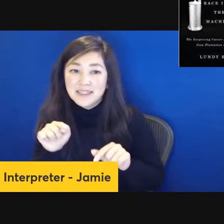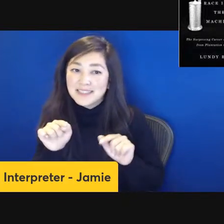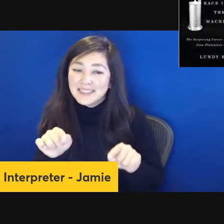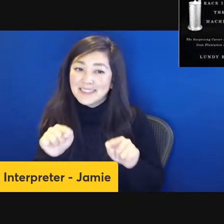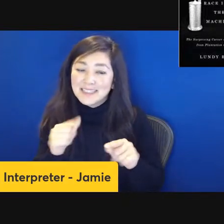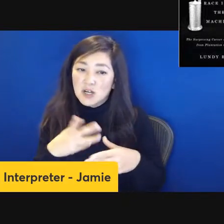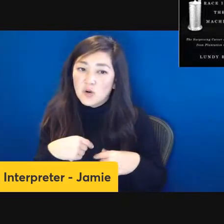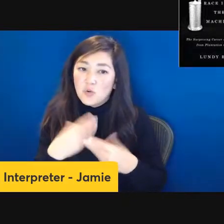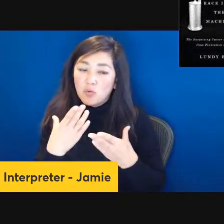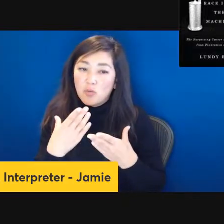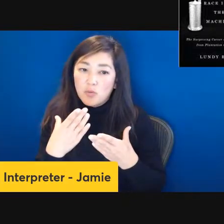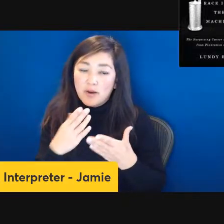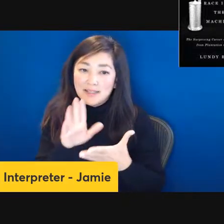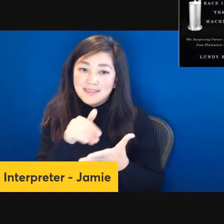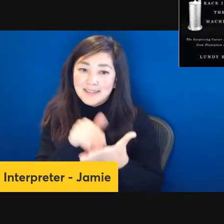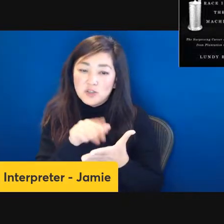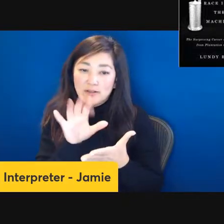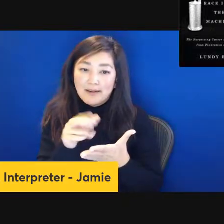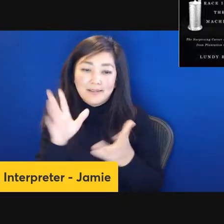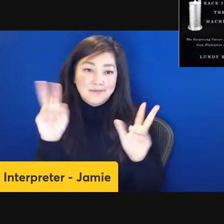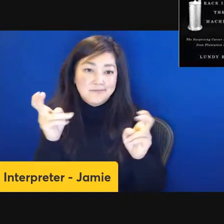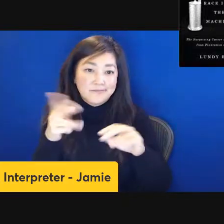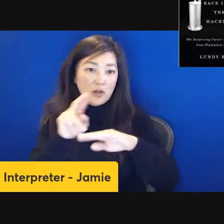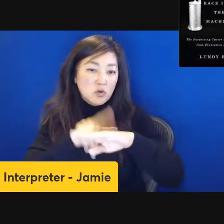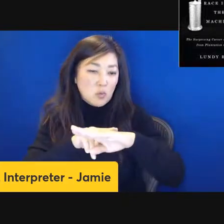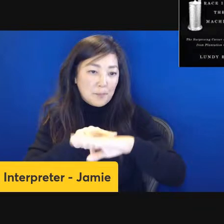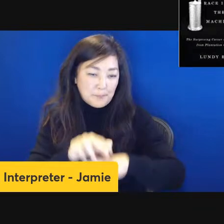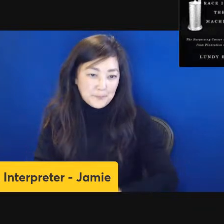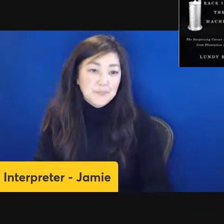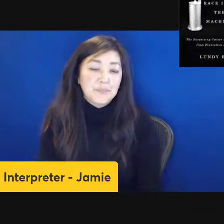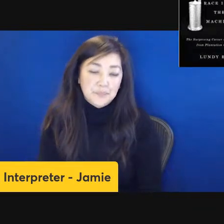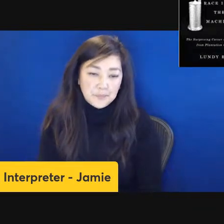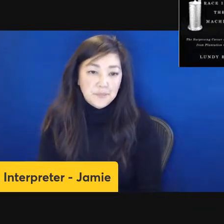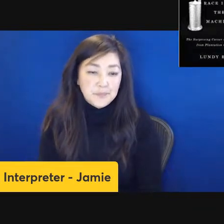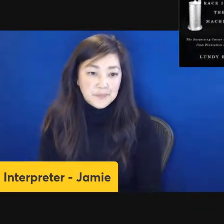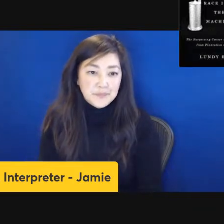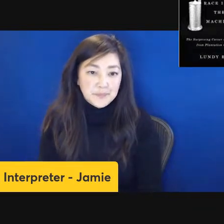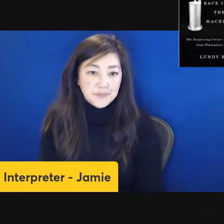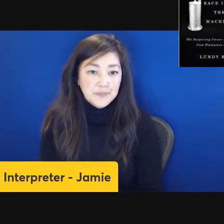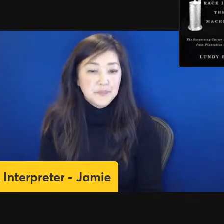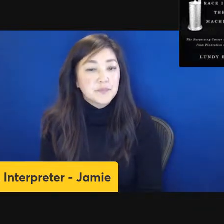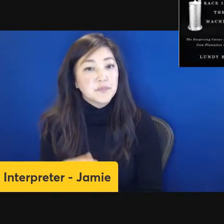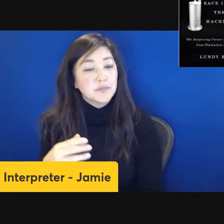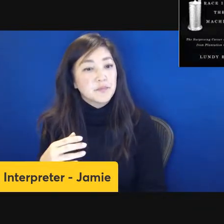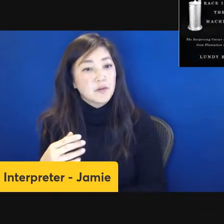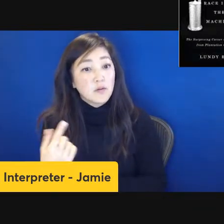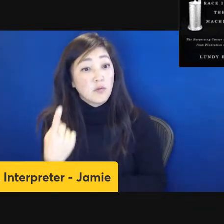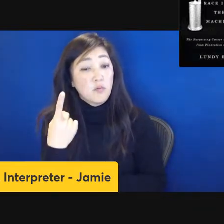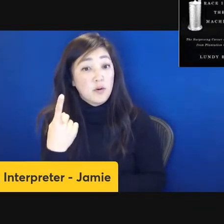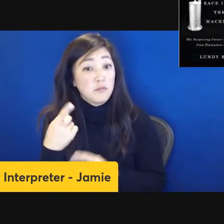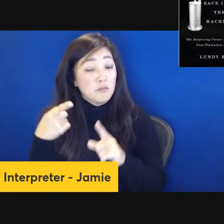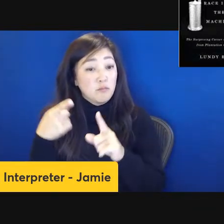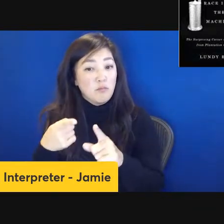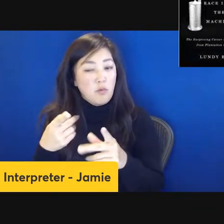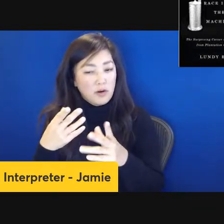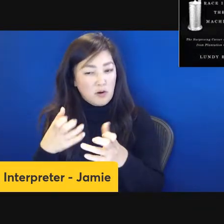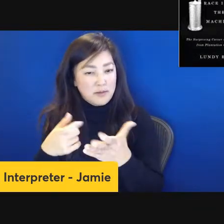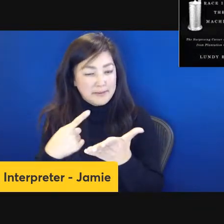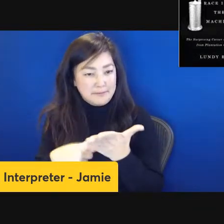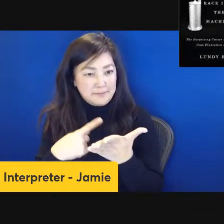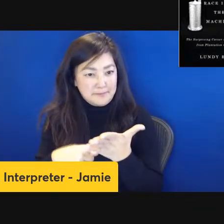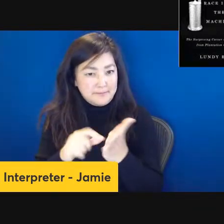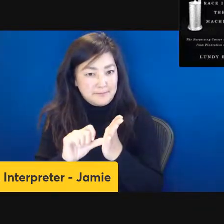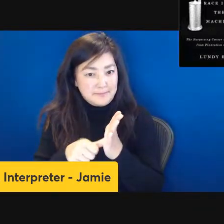standards then serve as the norm. So the one point I want to make before going on is